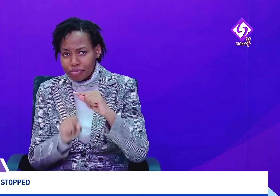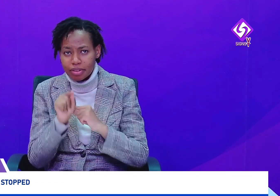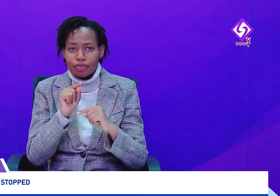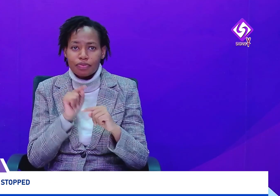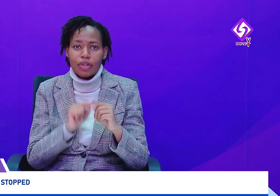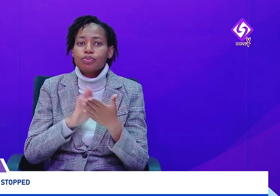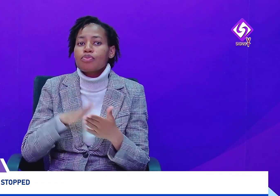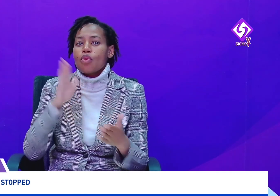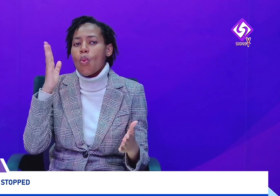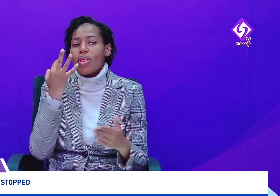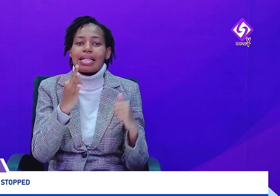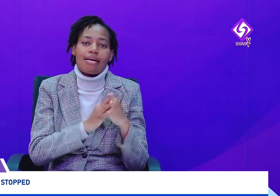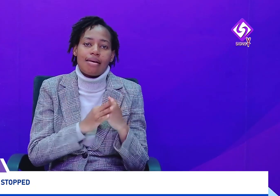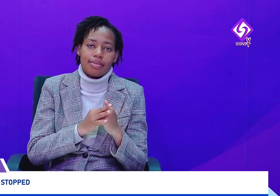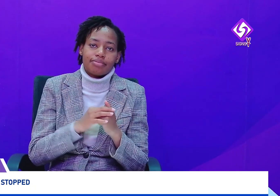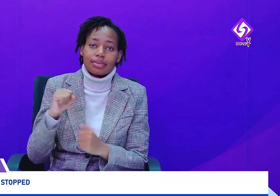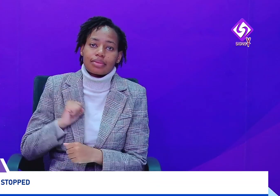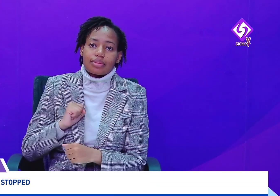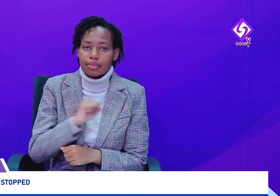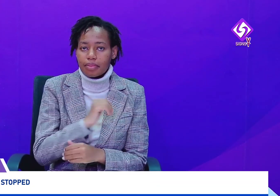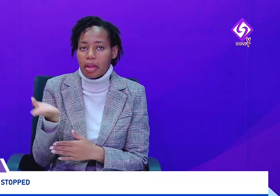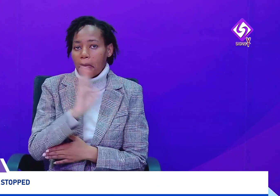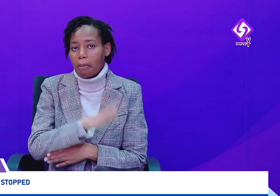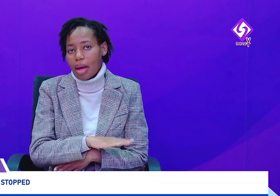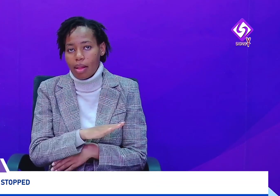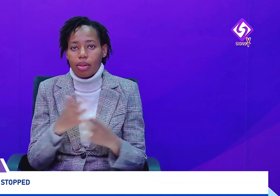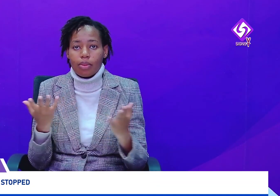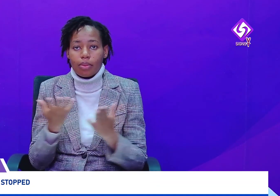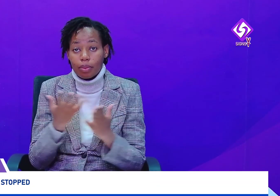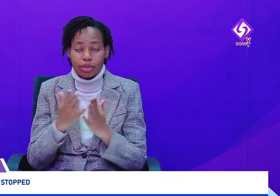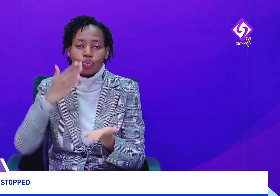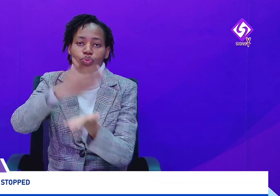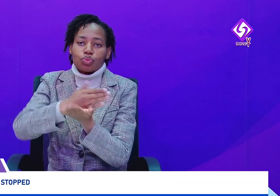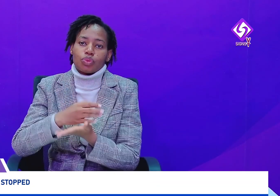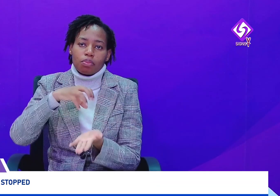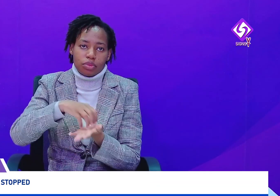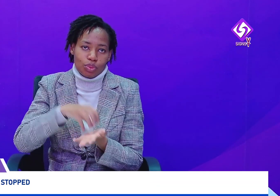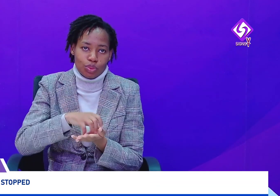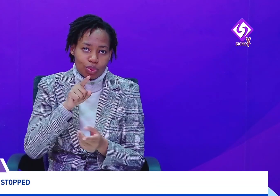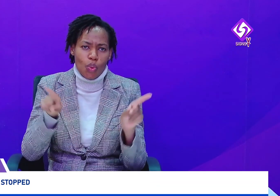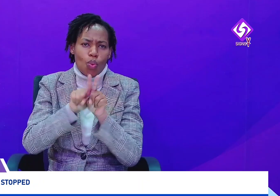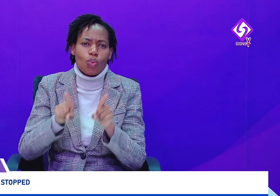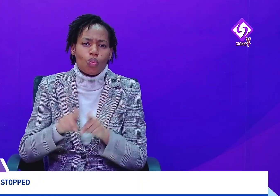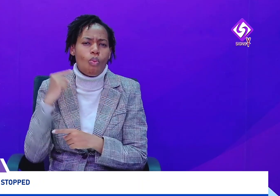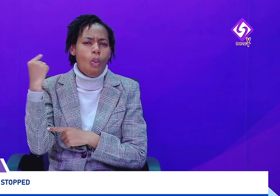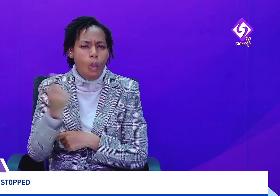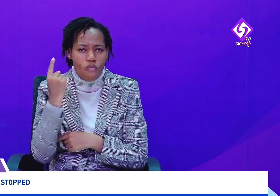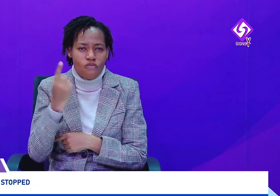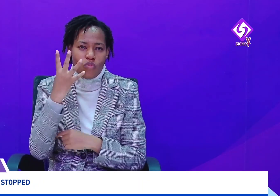In a decisive move, 38 senators backed the motion to stop the case, with only 4